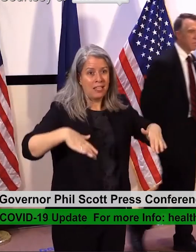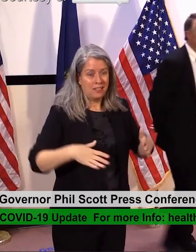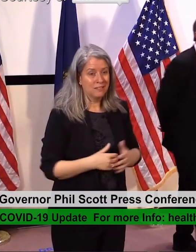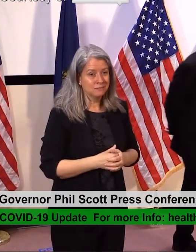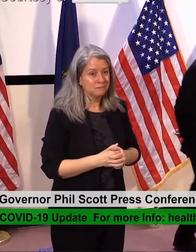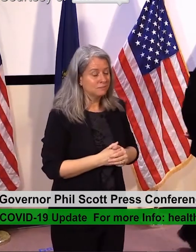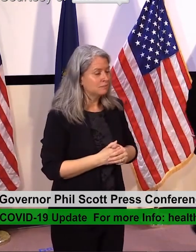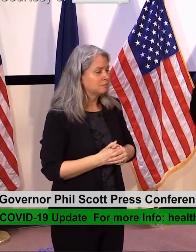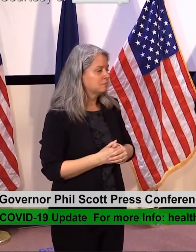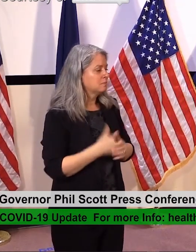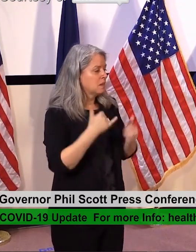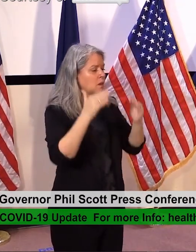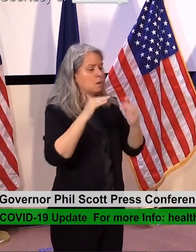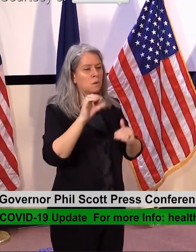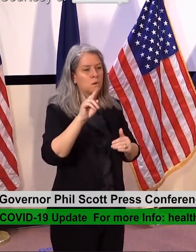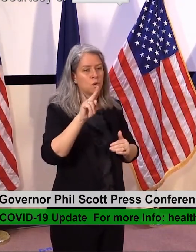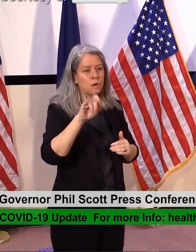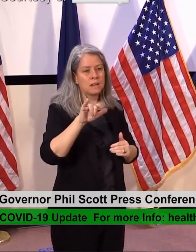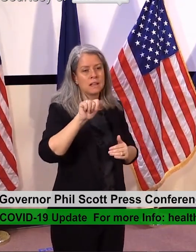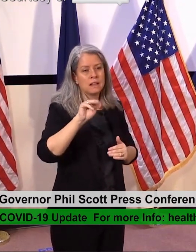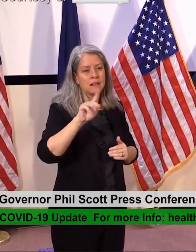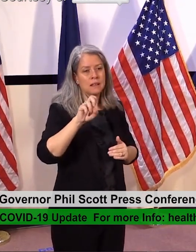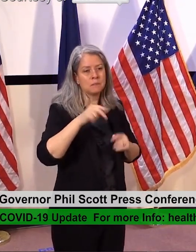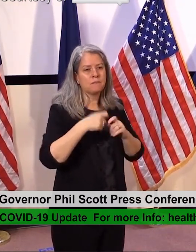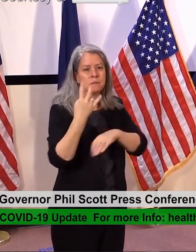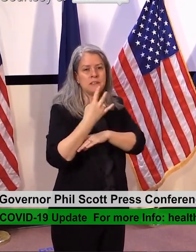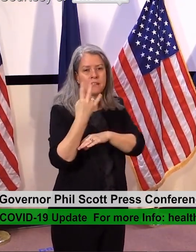Thank you. Courtney Landon, 7 days.